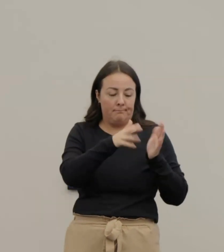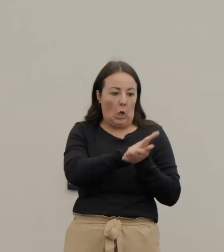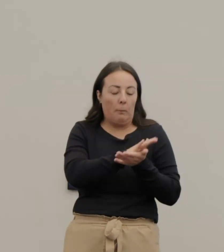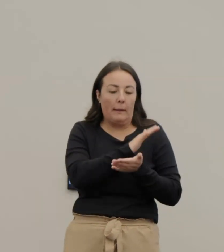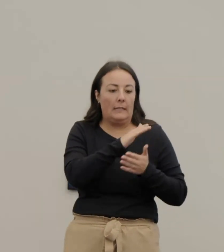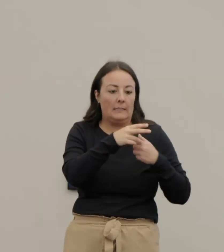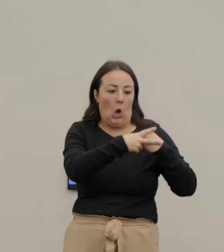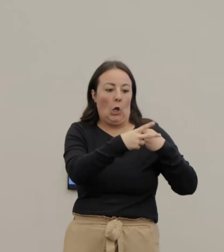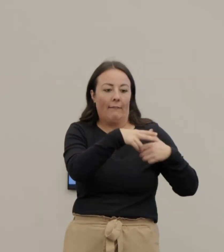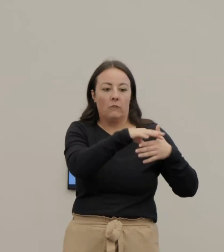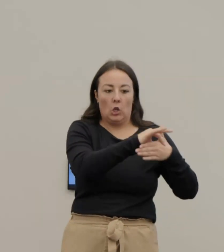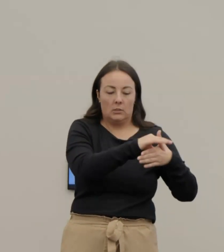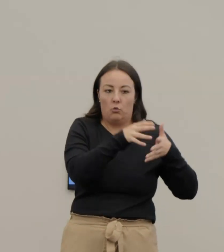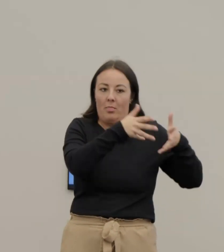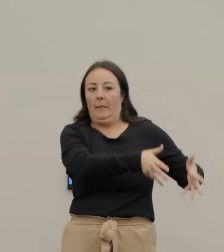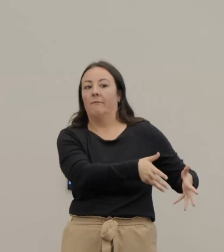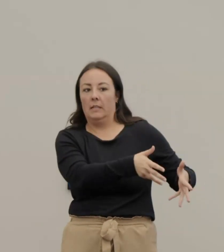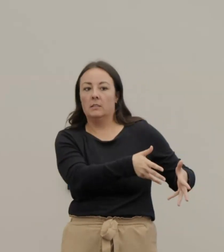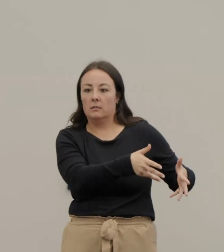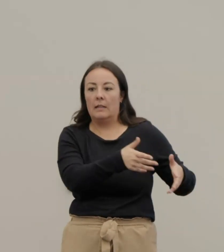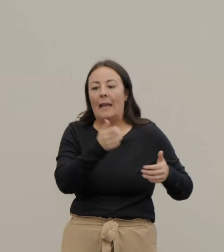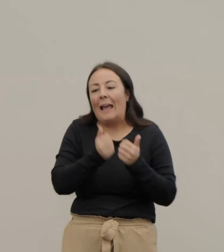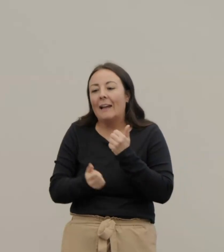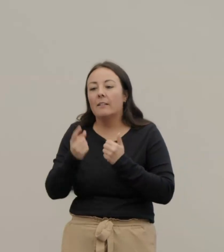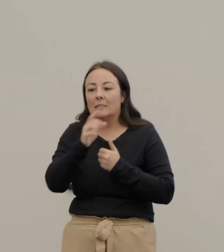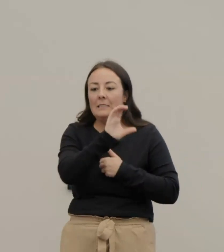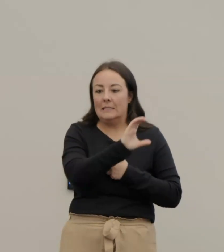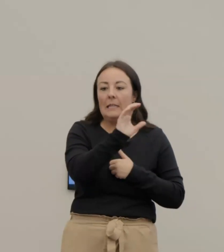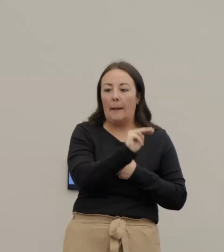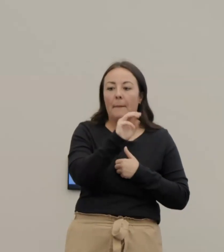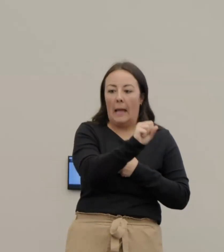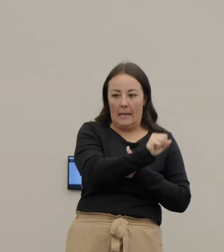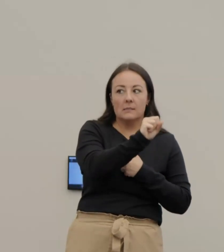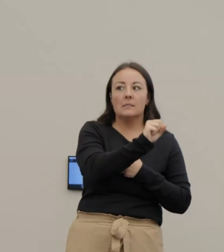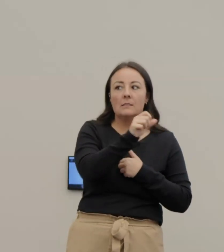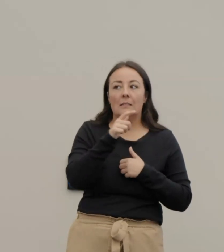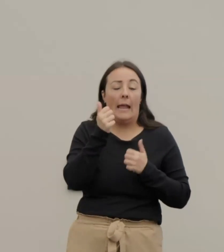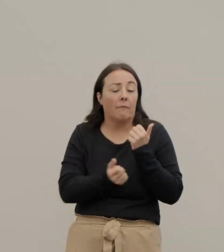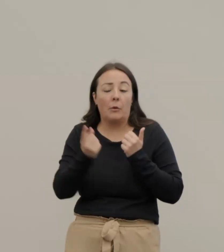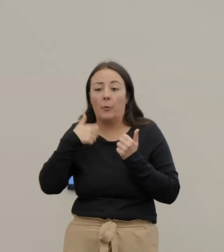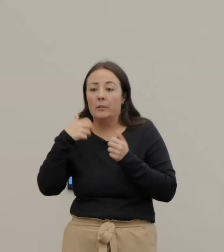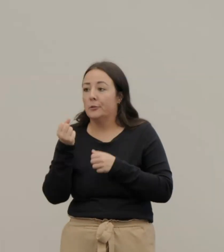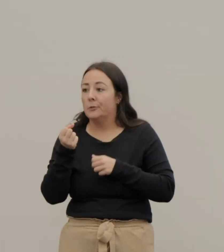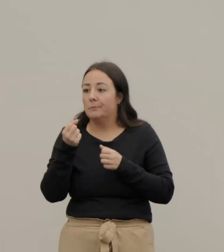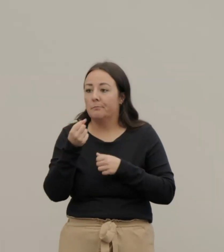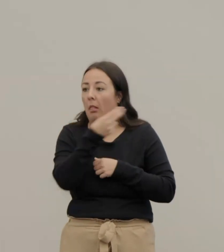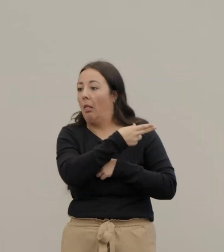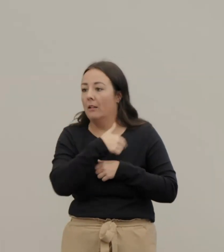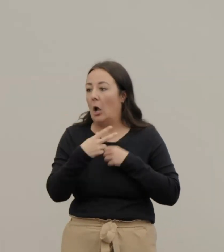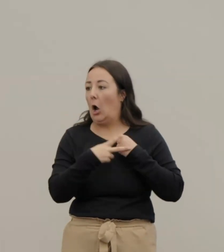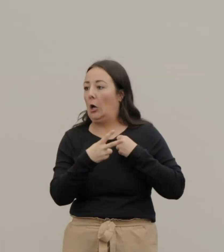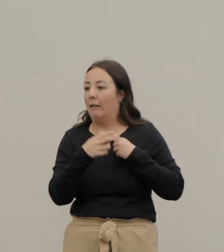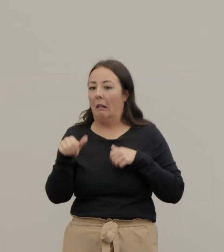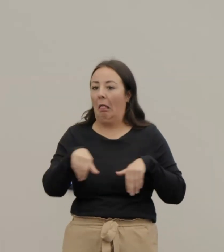in the mess that is your CMS, because everybody throws documents somewhere in a pile, forgets about it, and we just link to it and go, that's